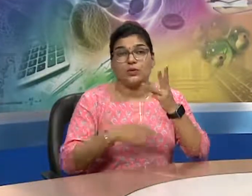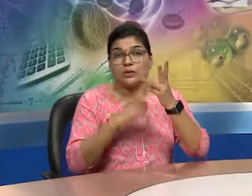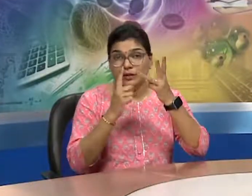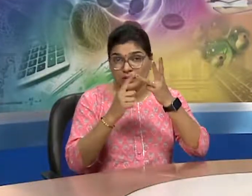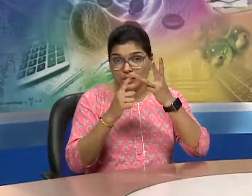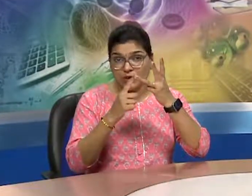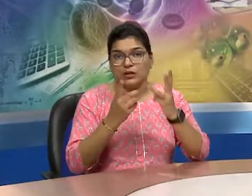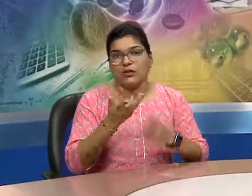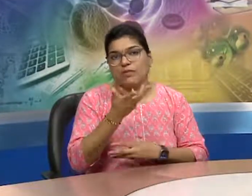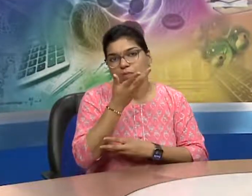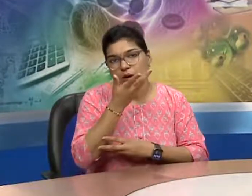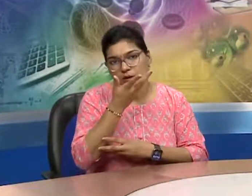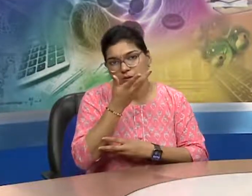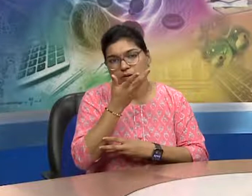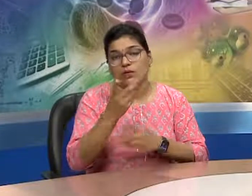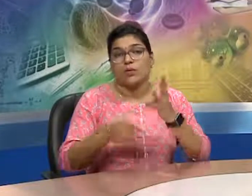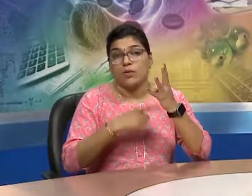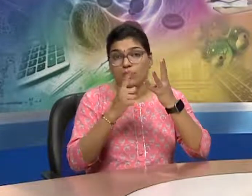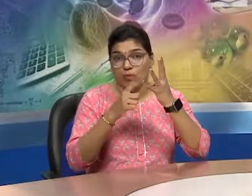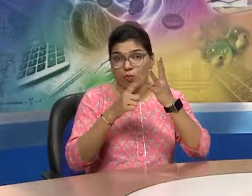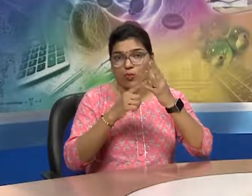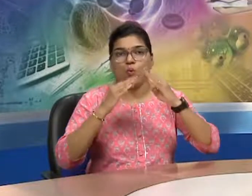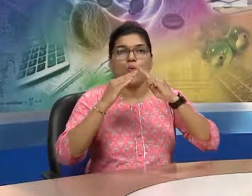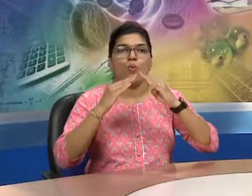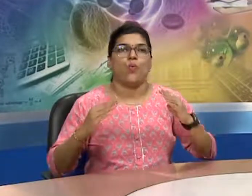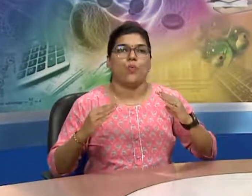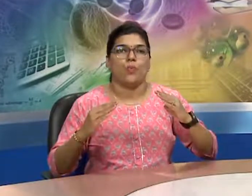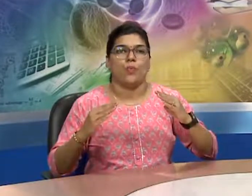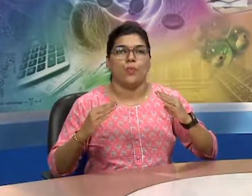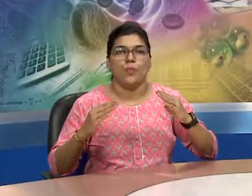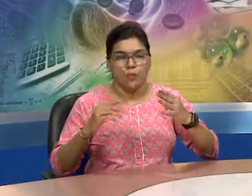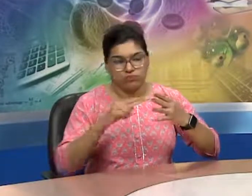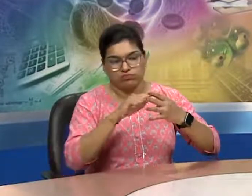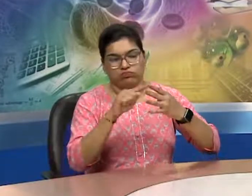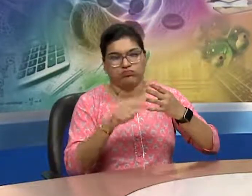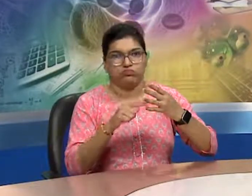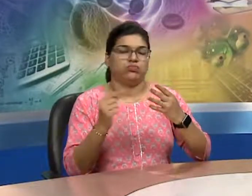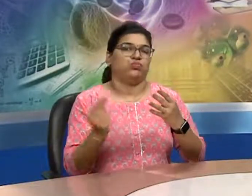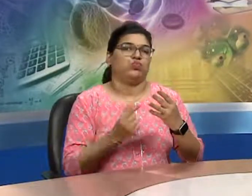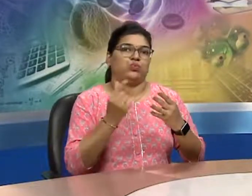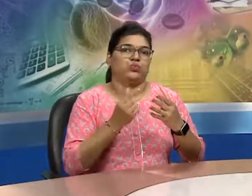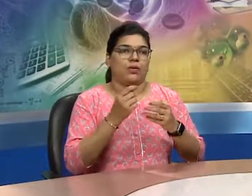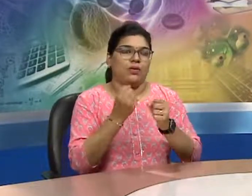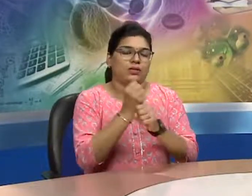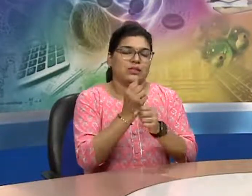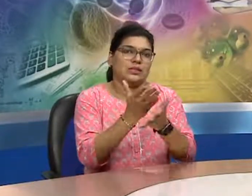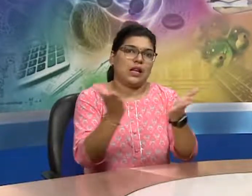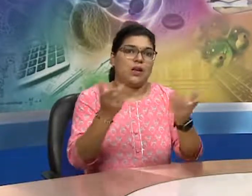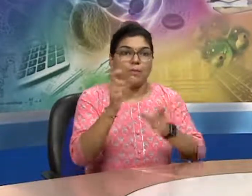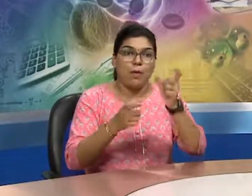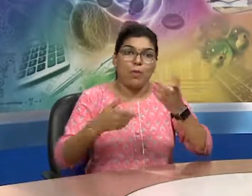The second important feature is food. Third important feature is water, and fourth one is